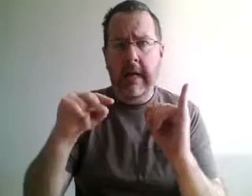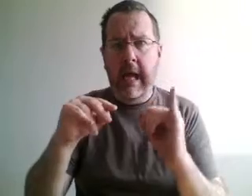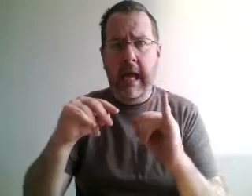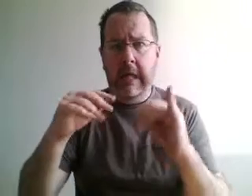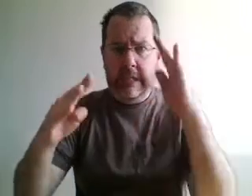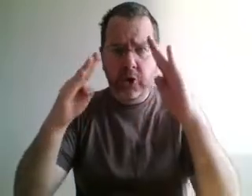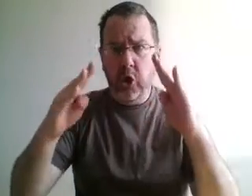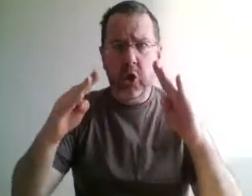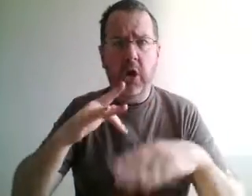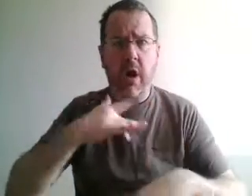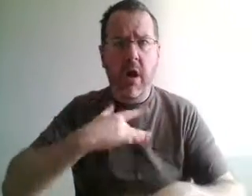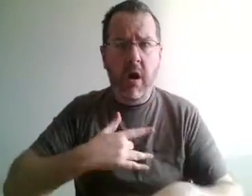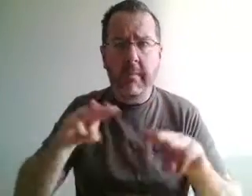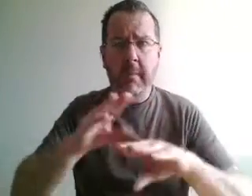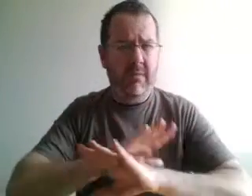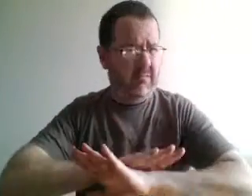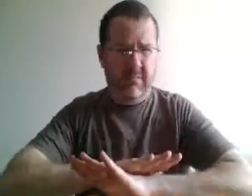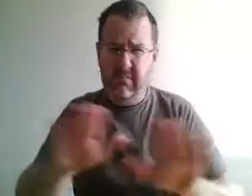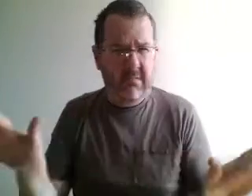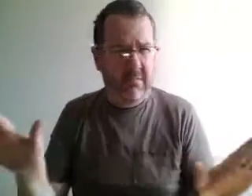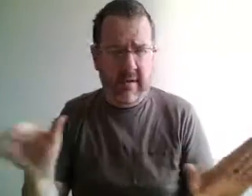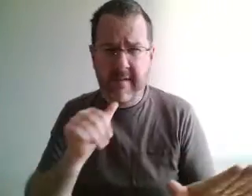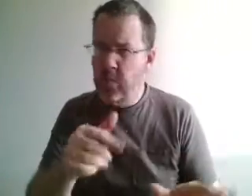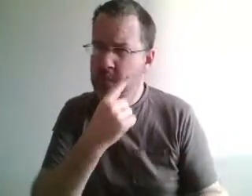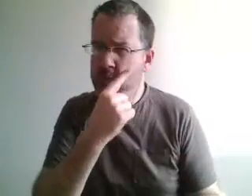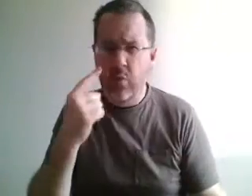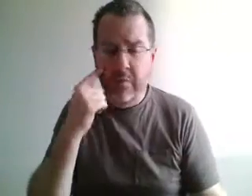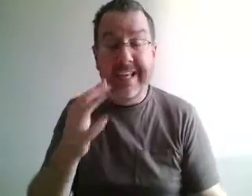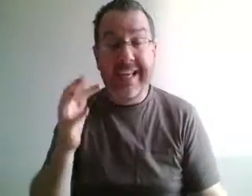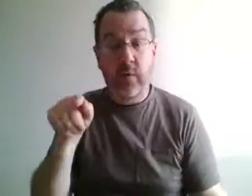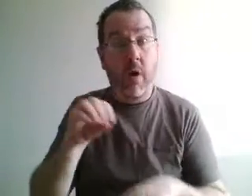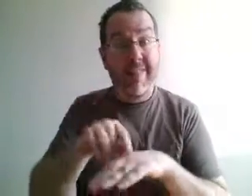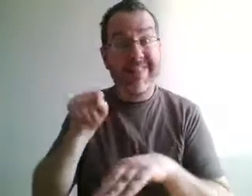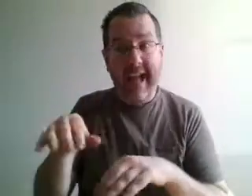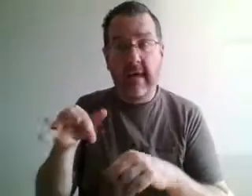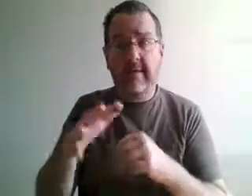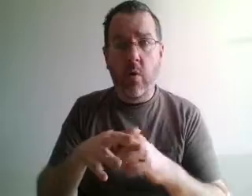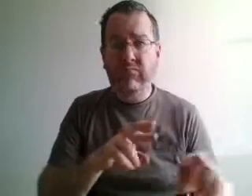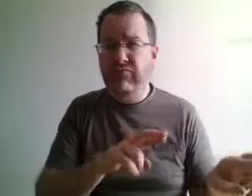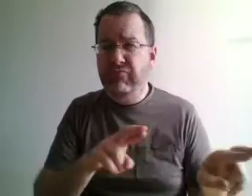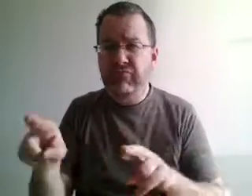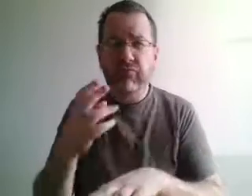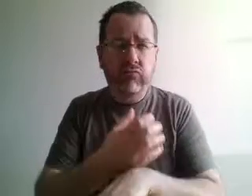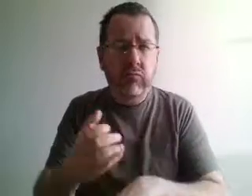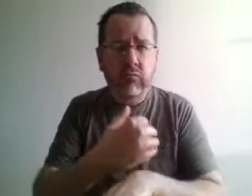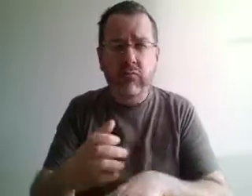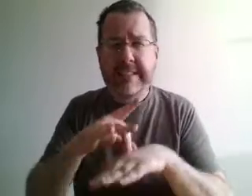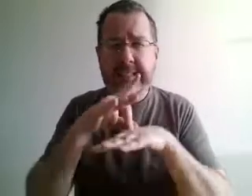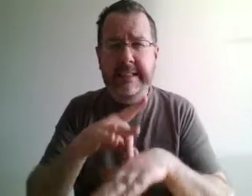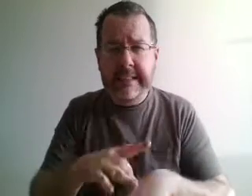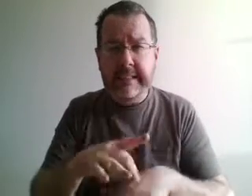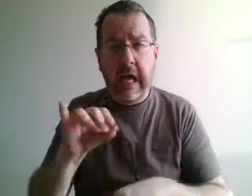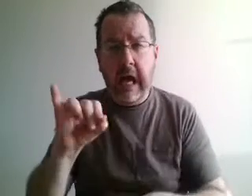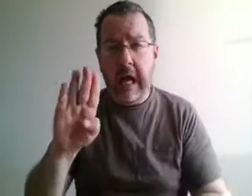patients. If you're on these types of drugs for a chronic medical condition, there is no need to stop them. In